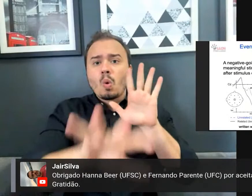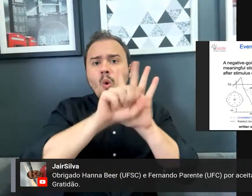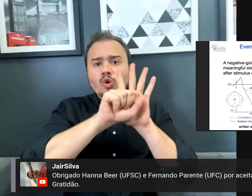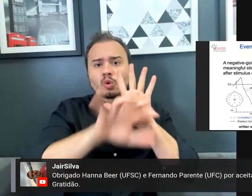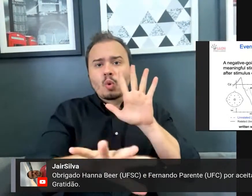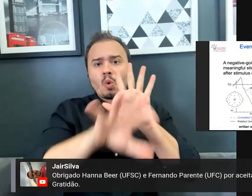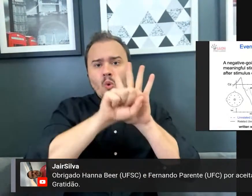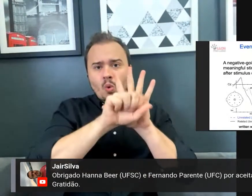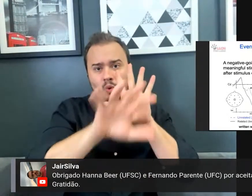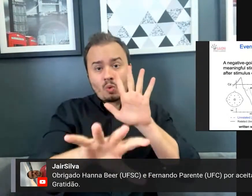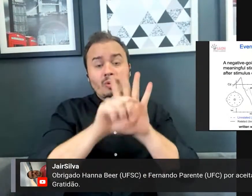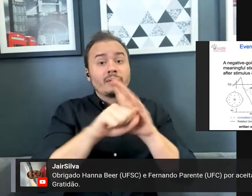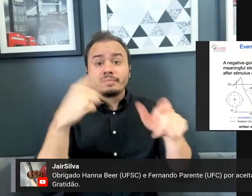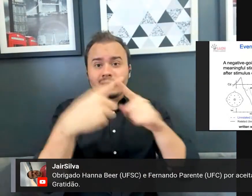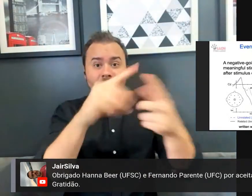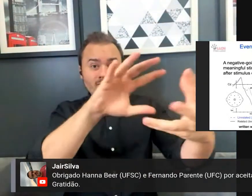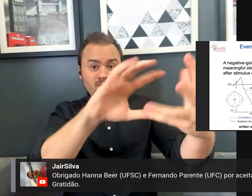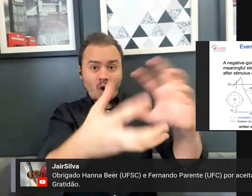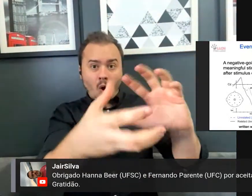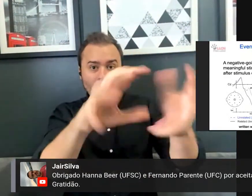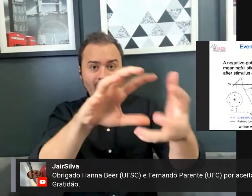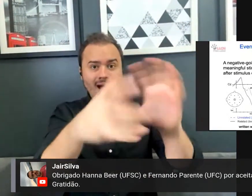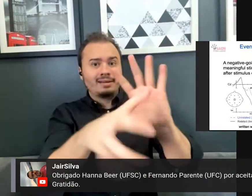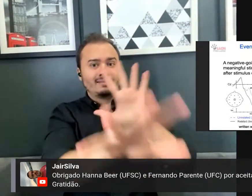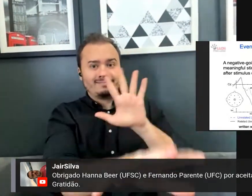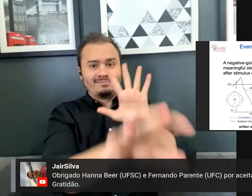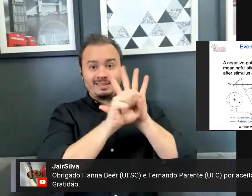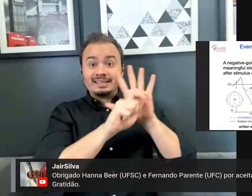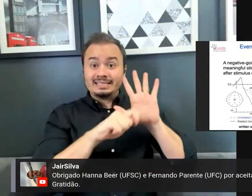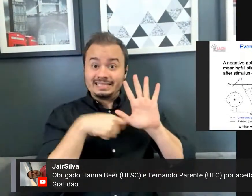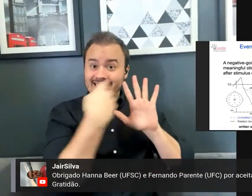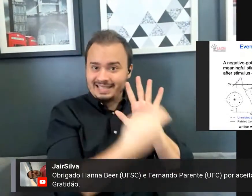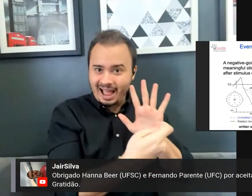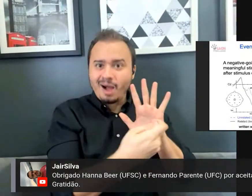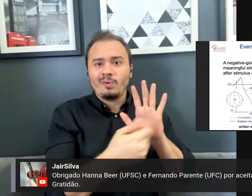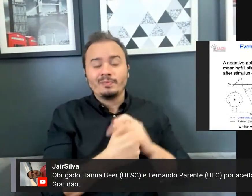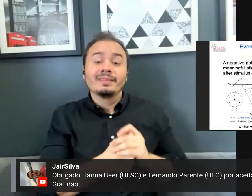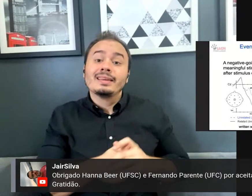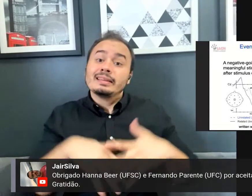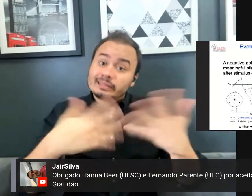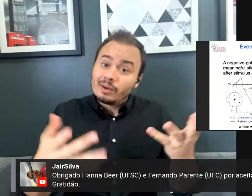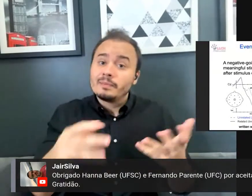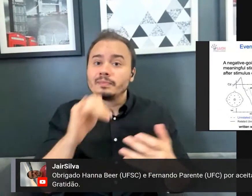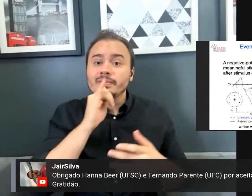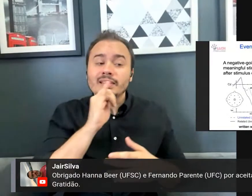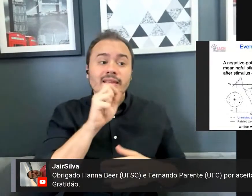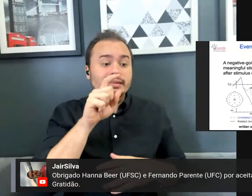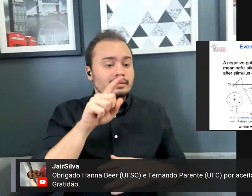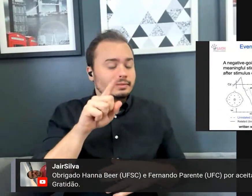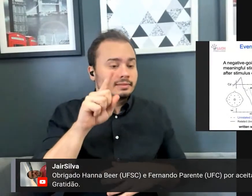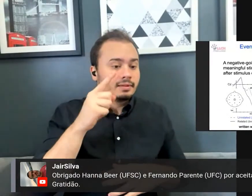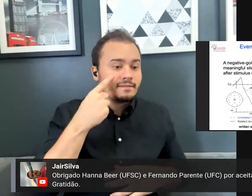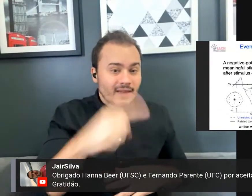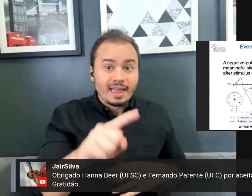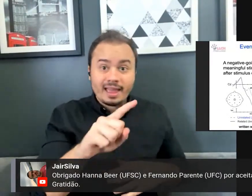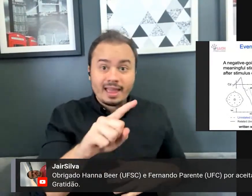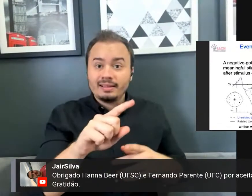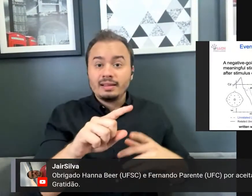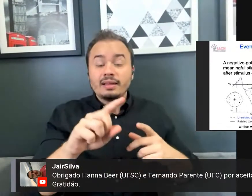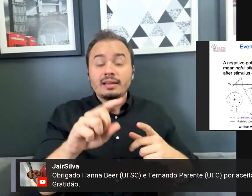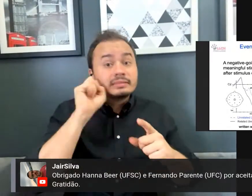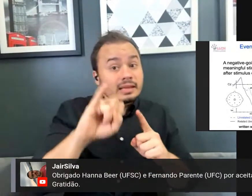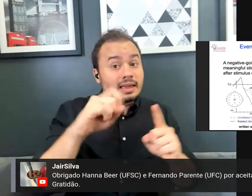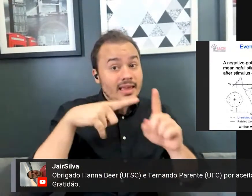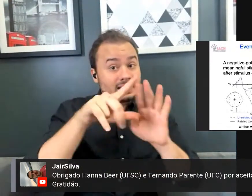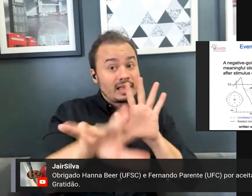iconicity affects processing. So do we see iconic signs patterning with frequency effects? So